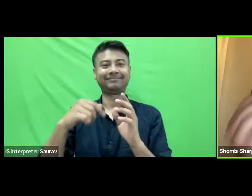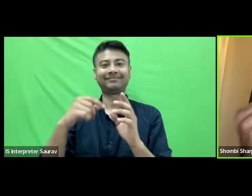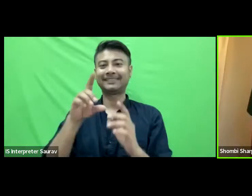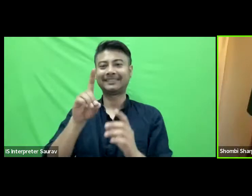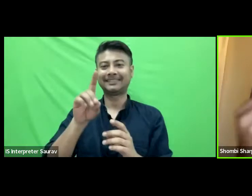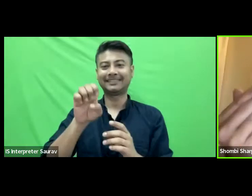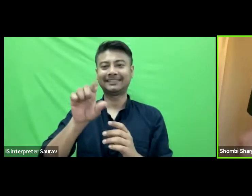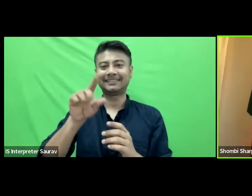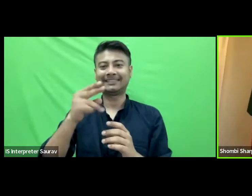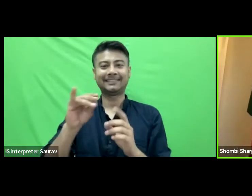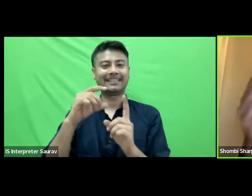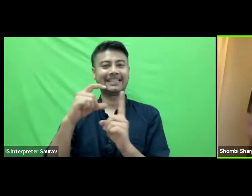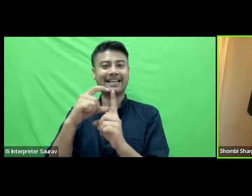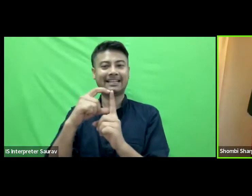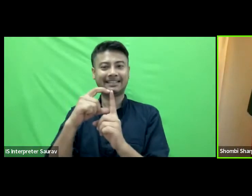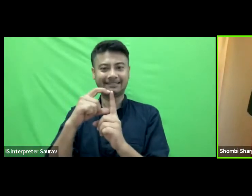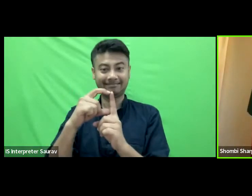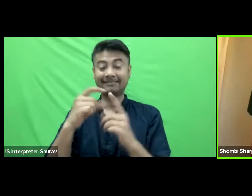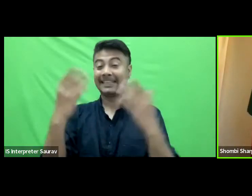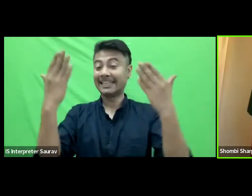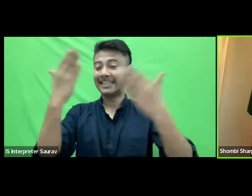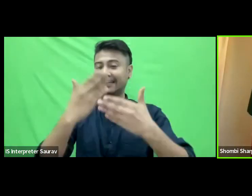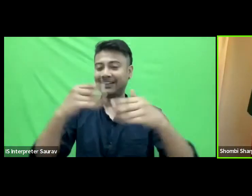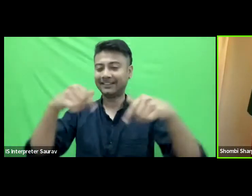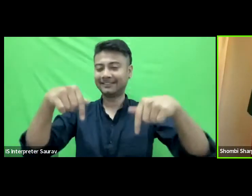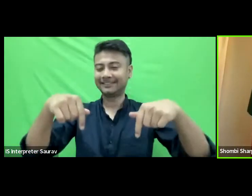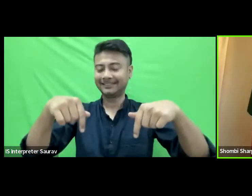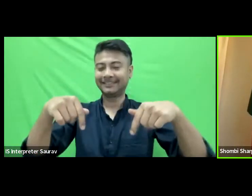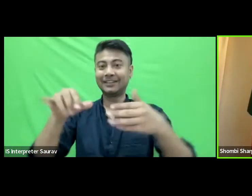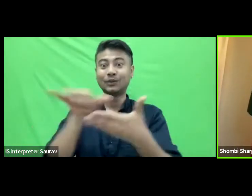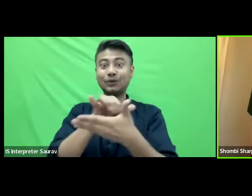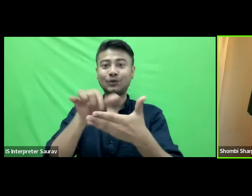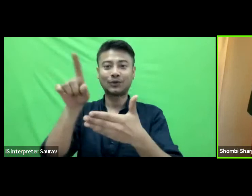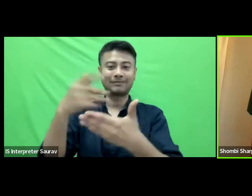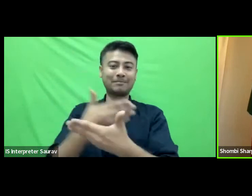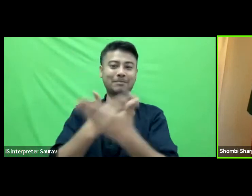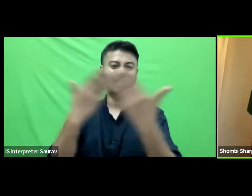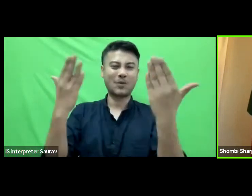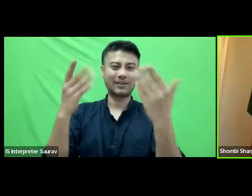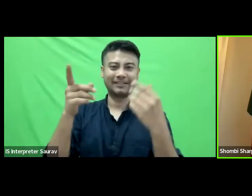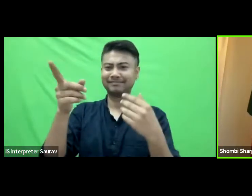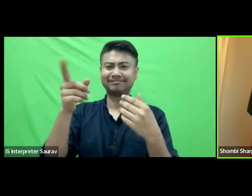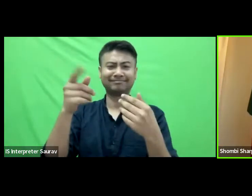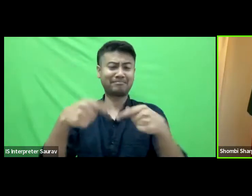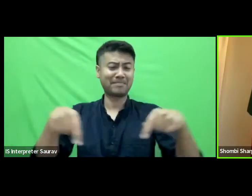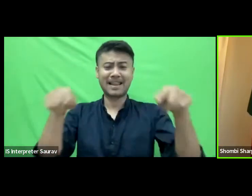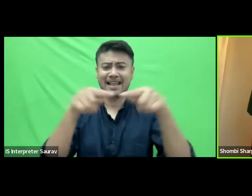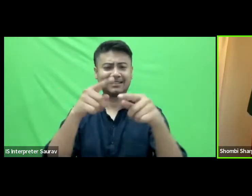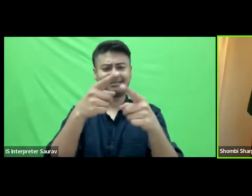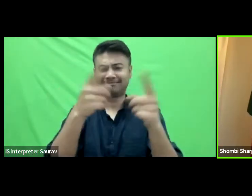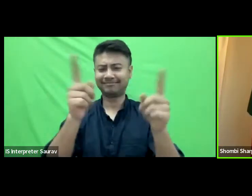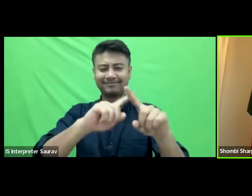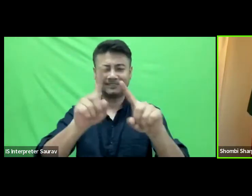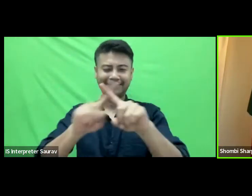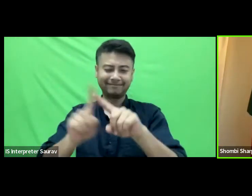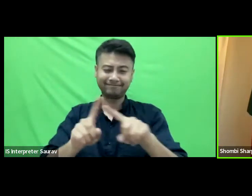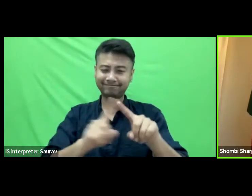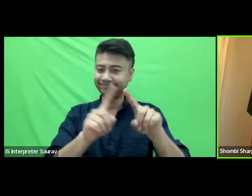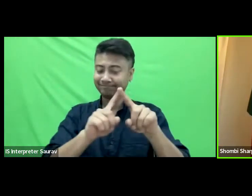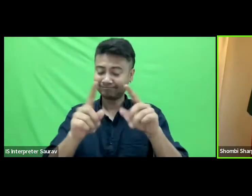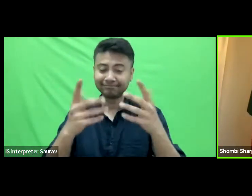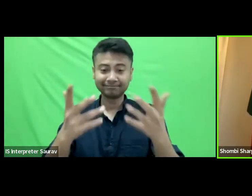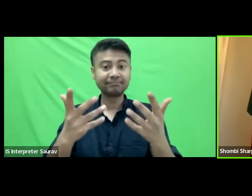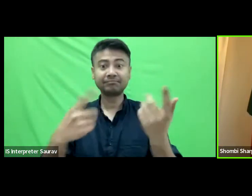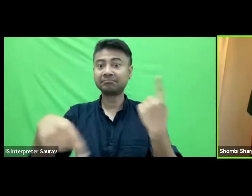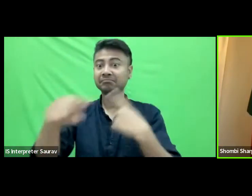Good evening here, good morning there in New York, and wherever you are. Thank you so much for